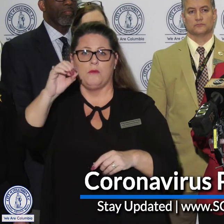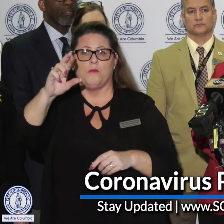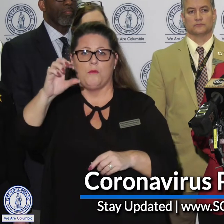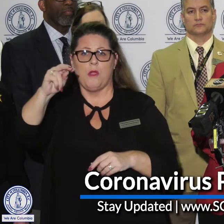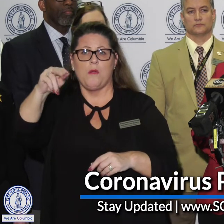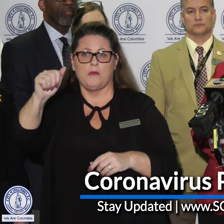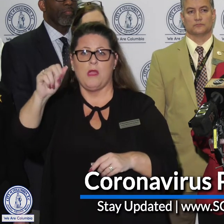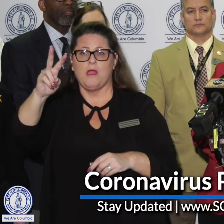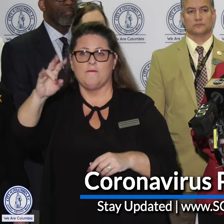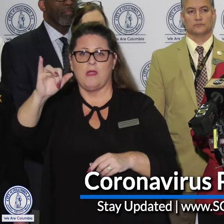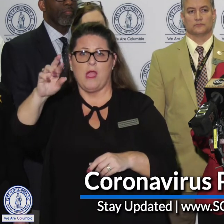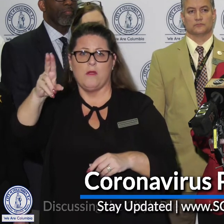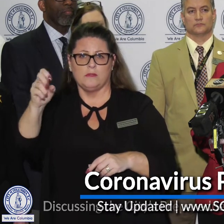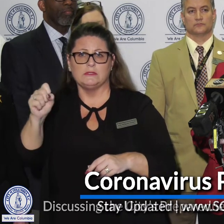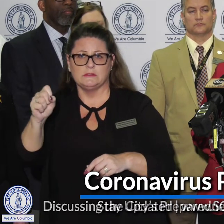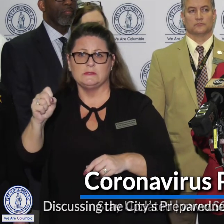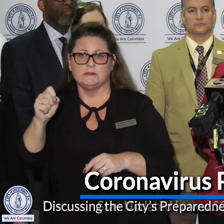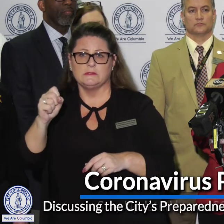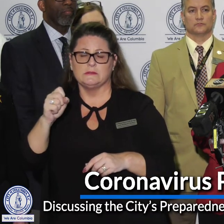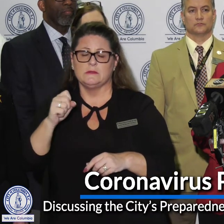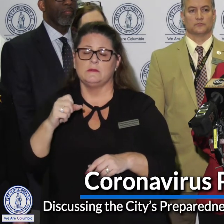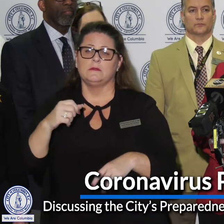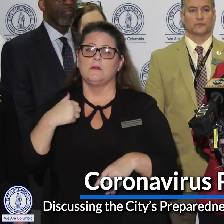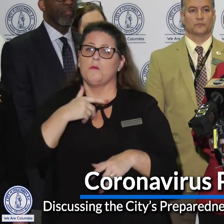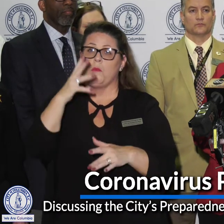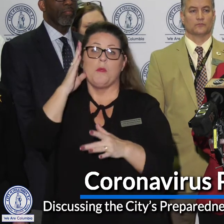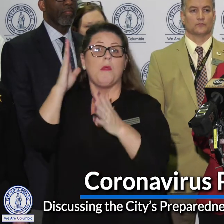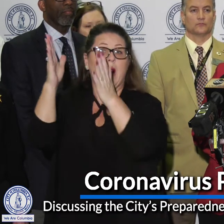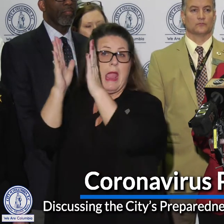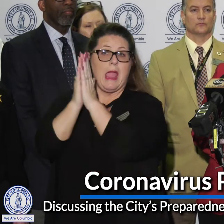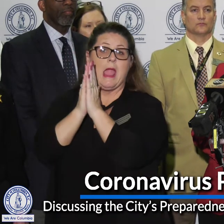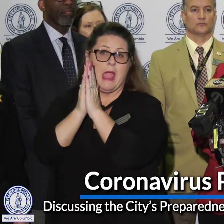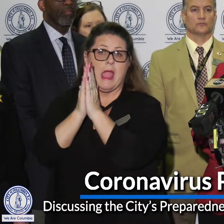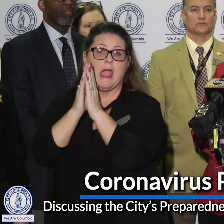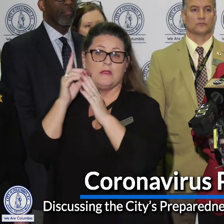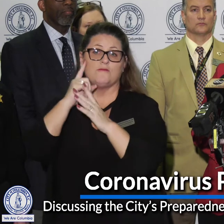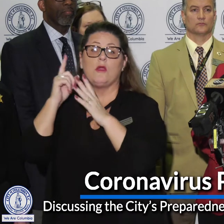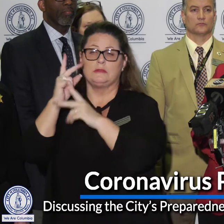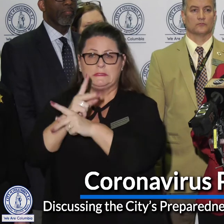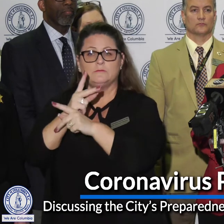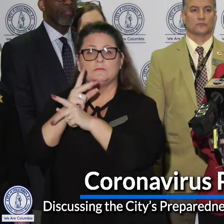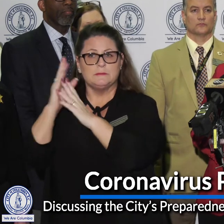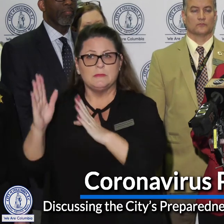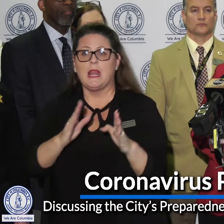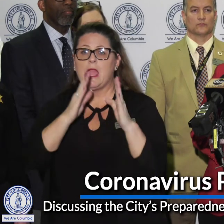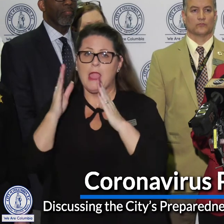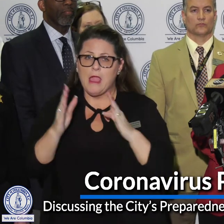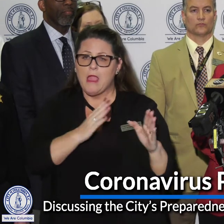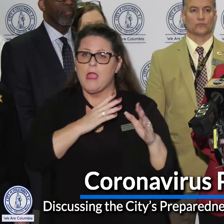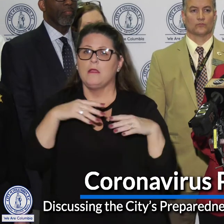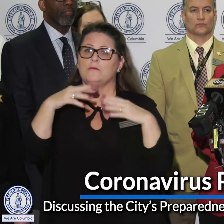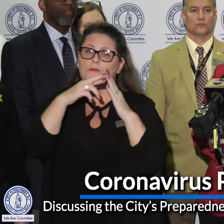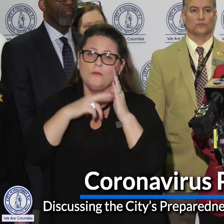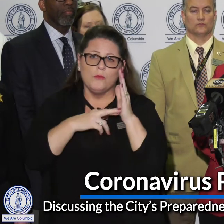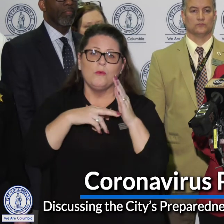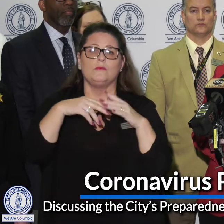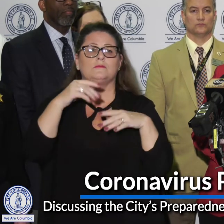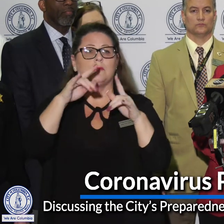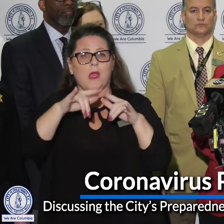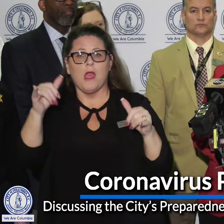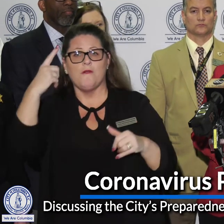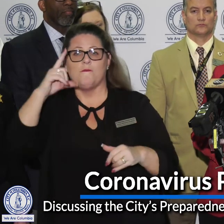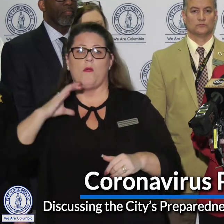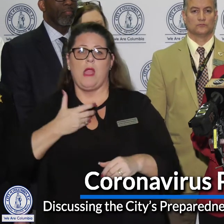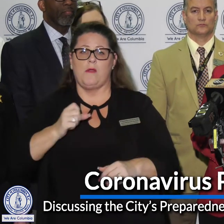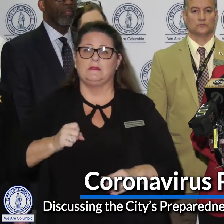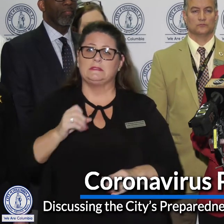We will ask additionally for continued planning and contingencies to be put in place for our staffing to ensure